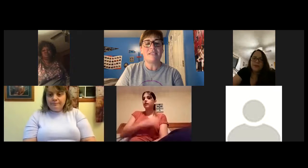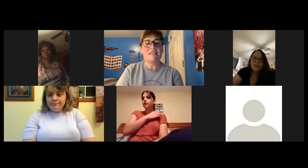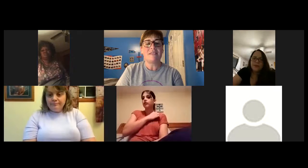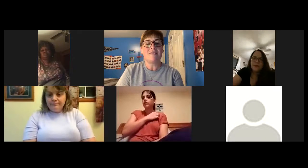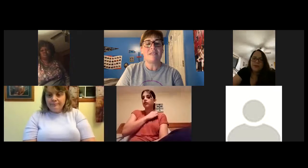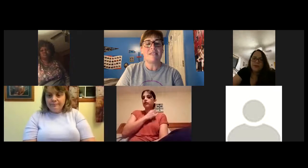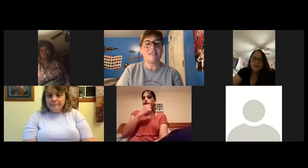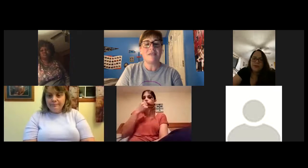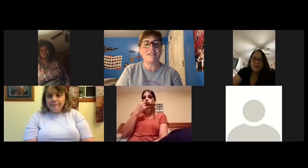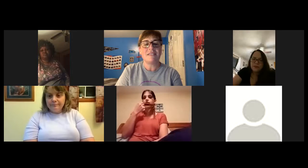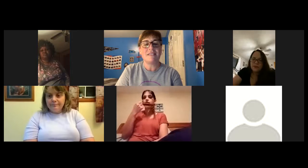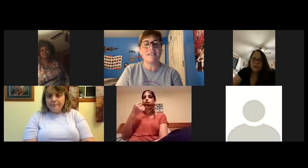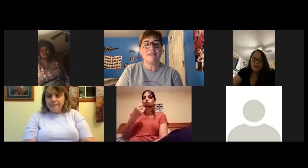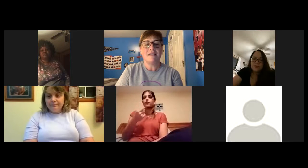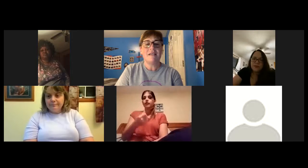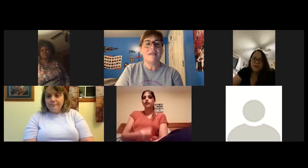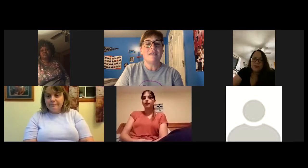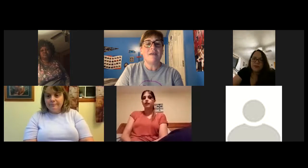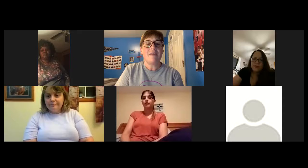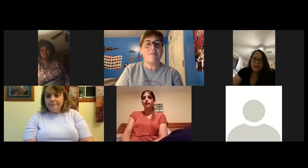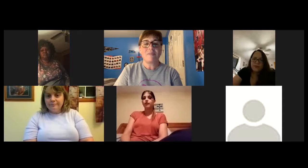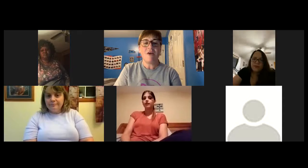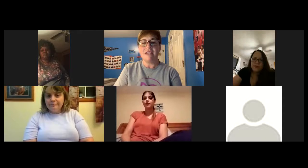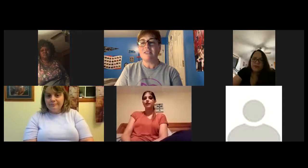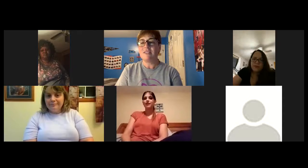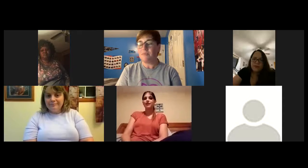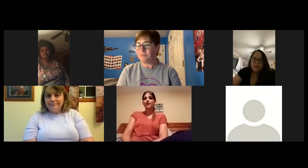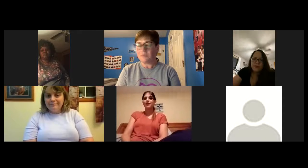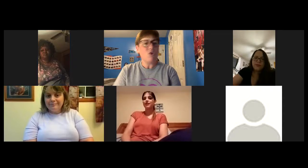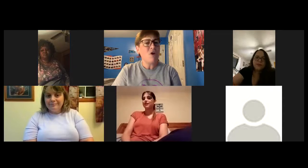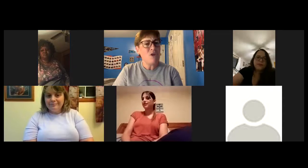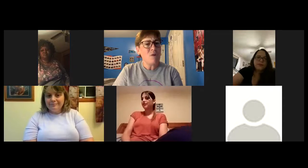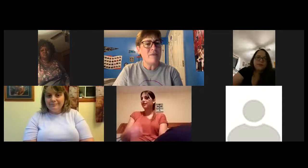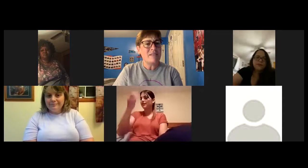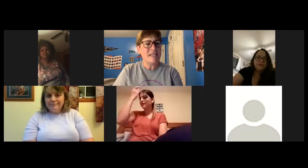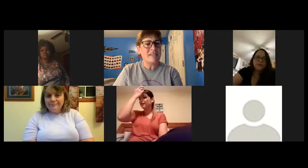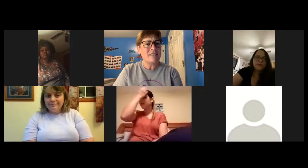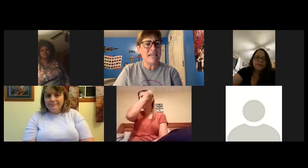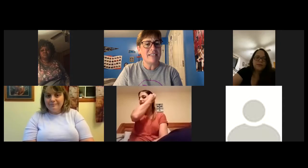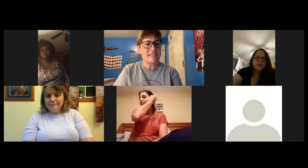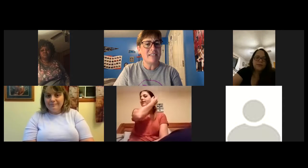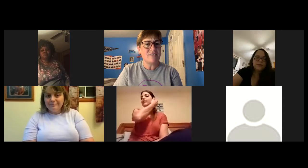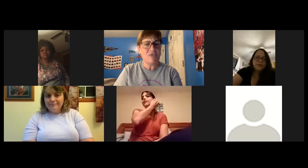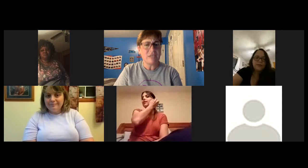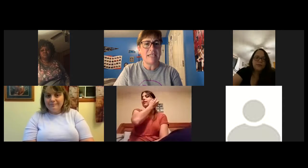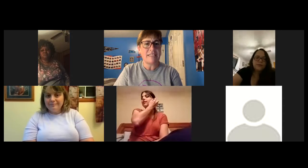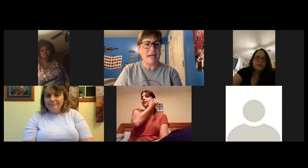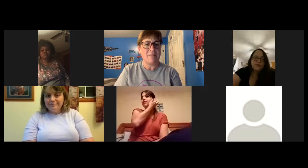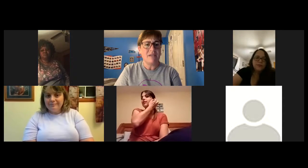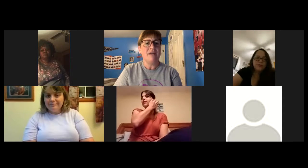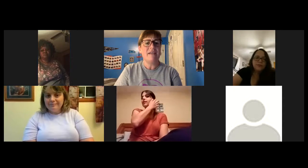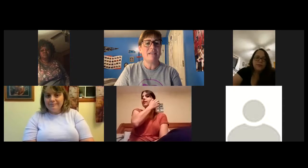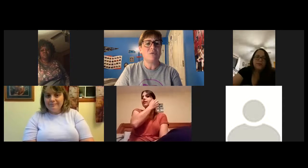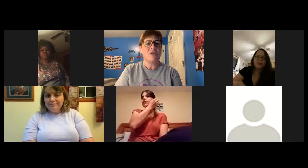the sentences. Yvette says go with the sentences. Okay, all right. So, or oh, y'all may have been saying sentences for next